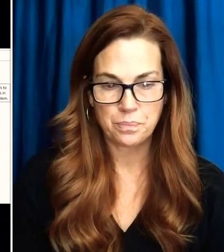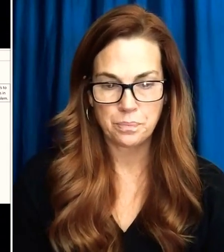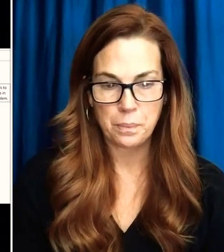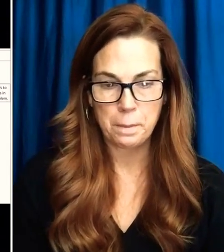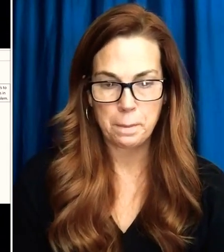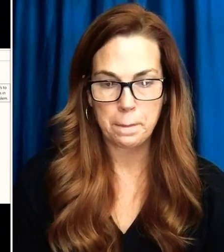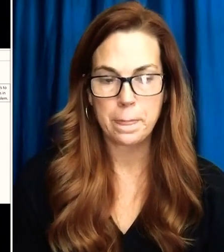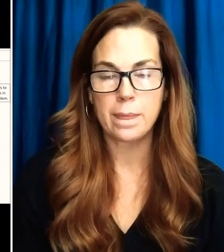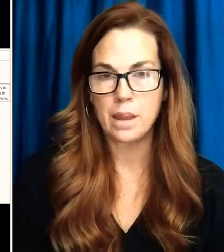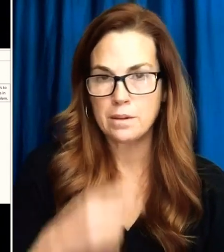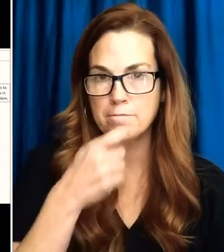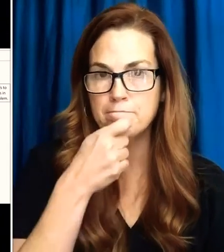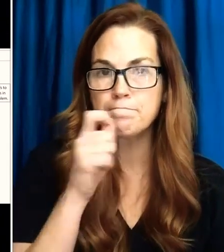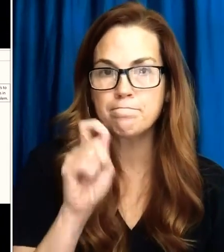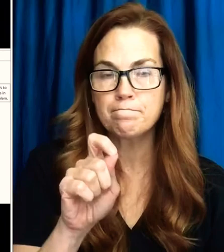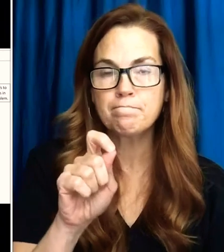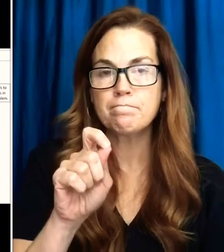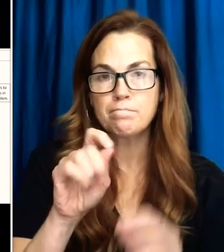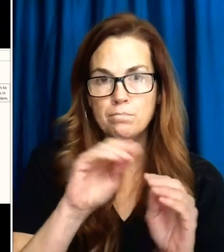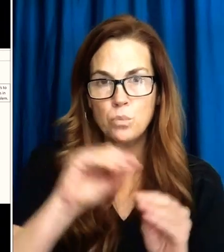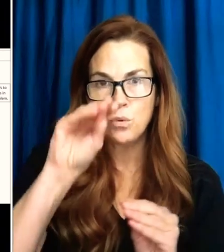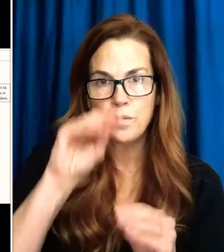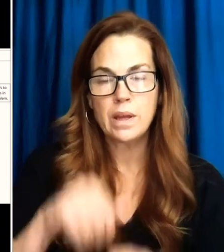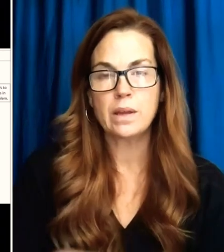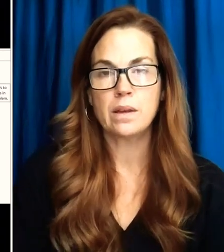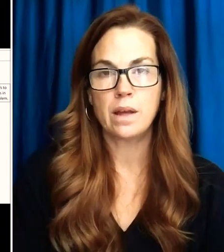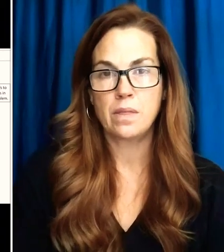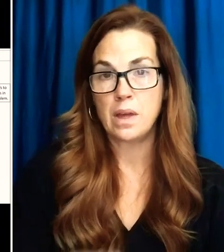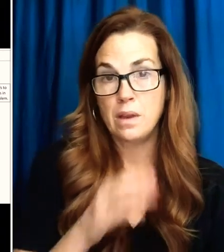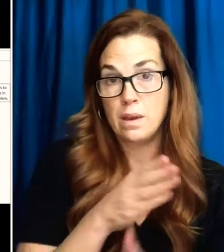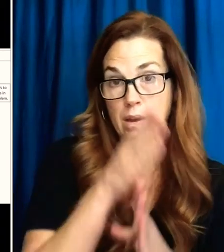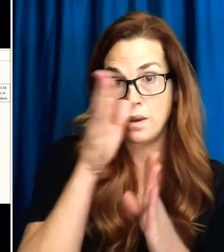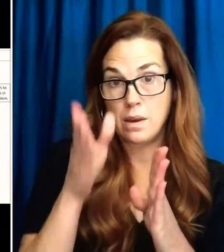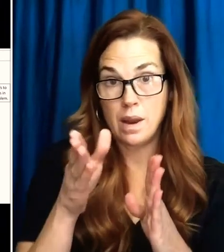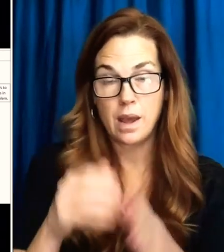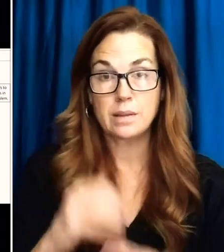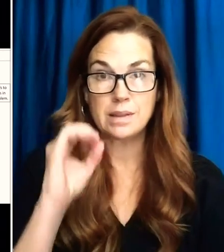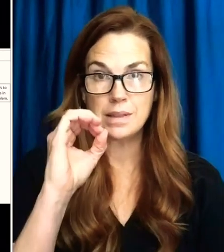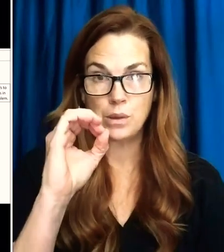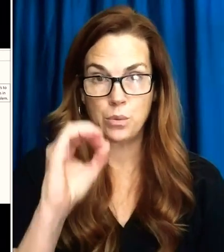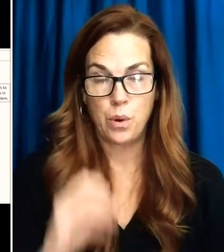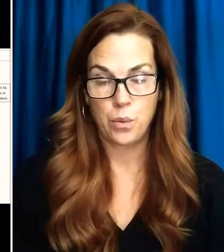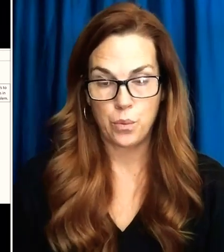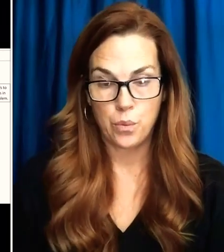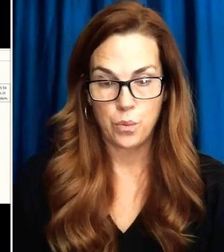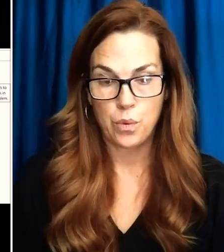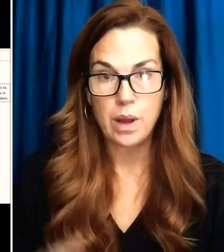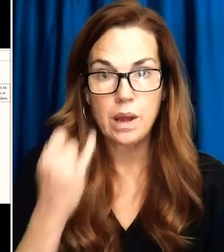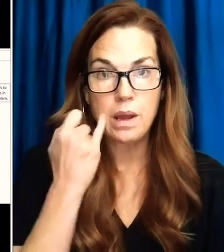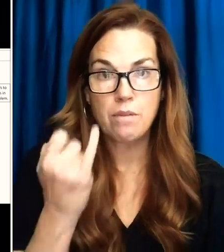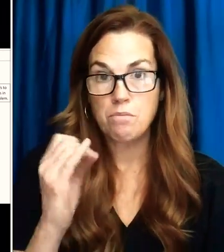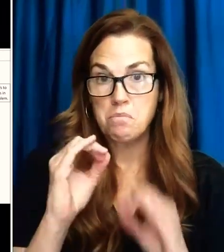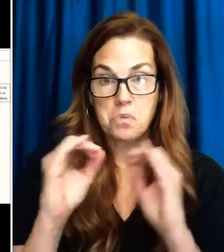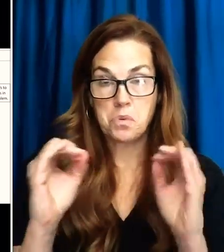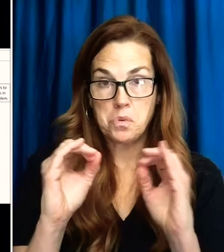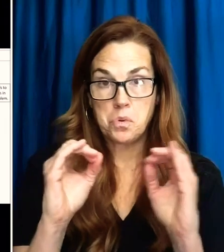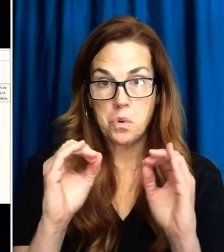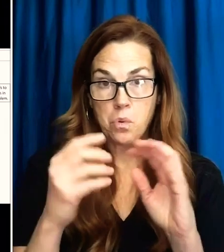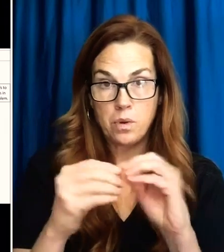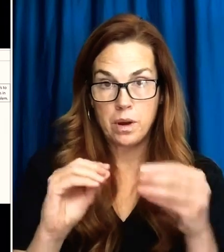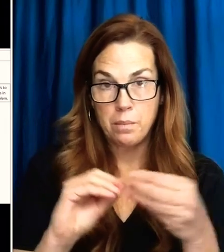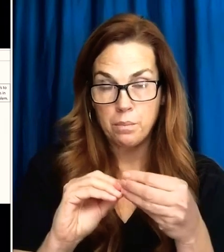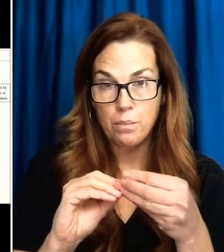after the decimal I'm going to put in a 0, because if there's no value after the decimal, what